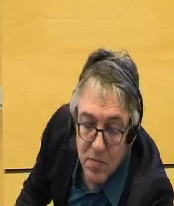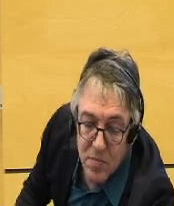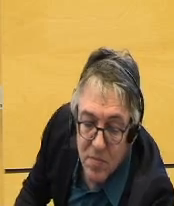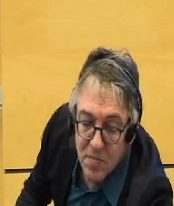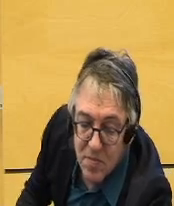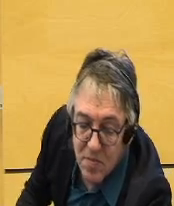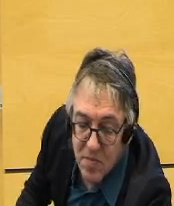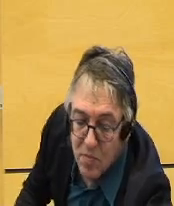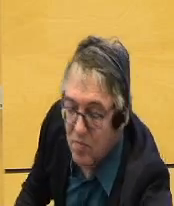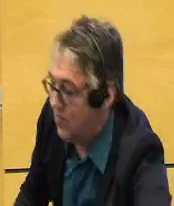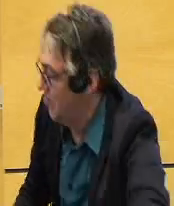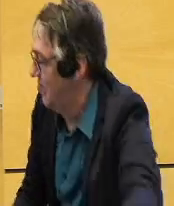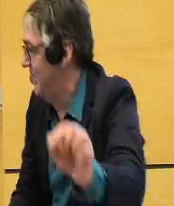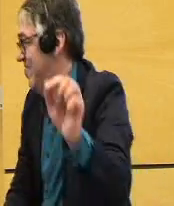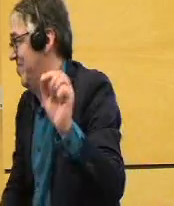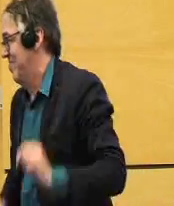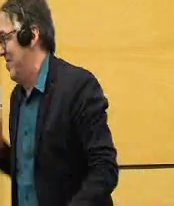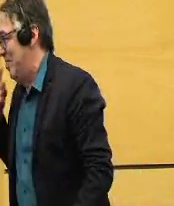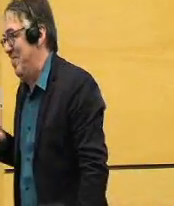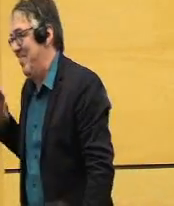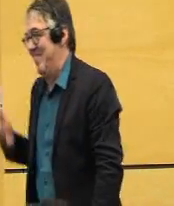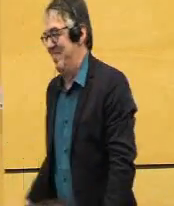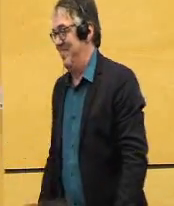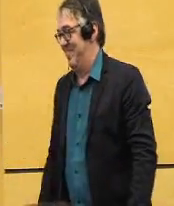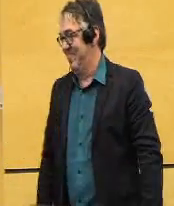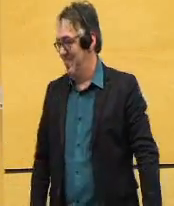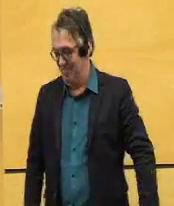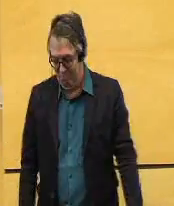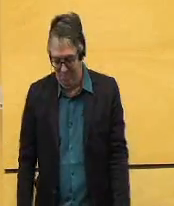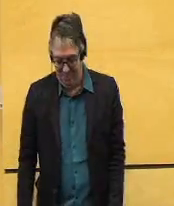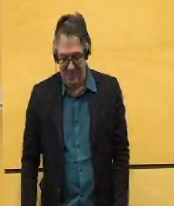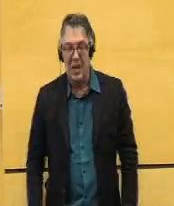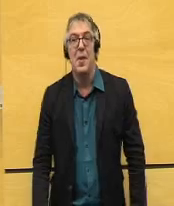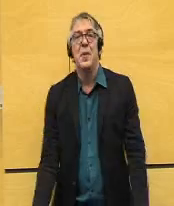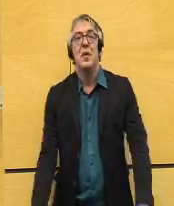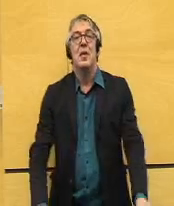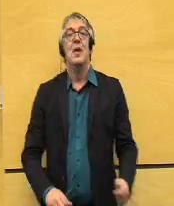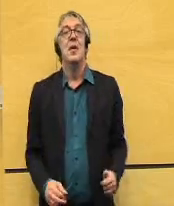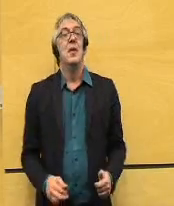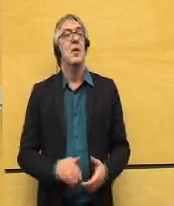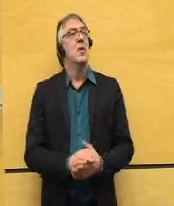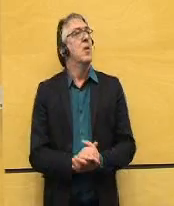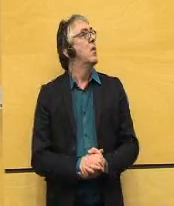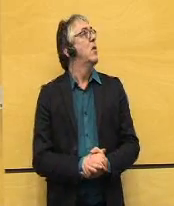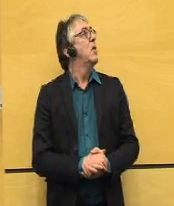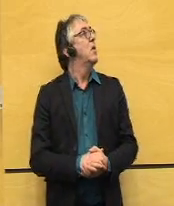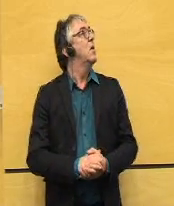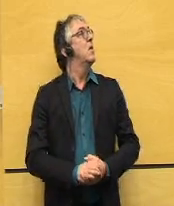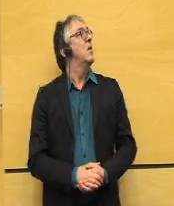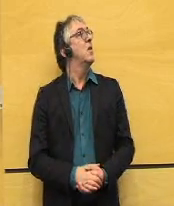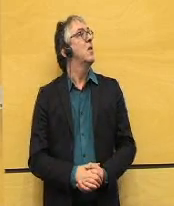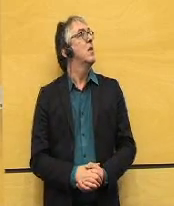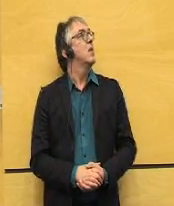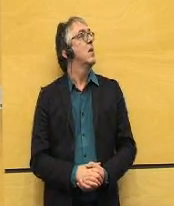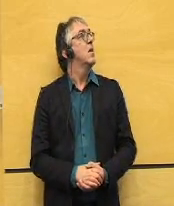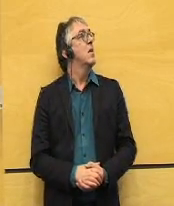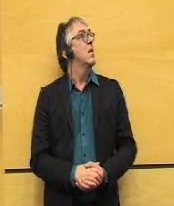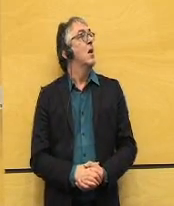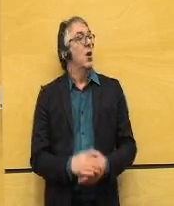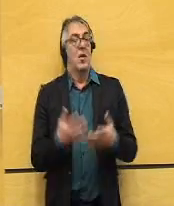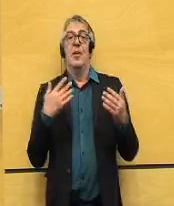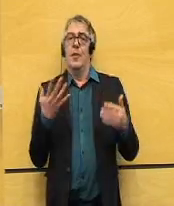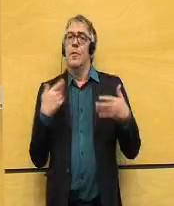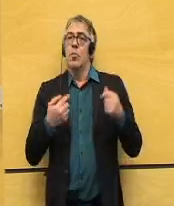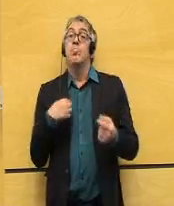support and cooperation between government and the civil service societies, including organizations of